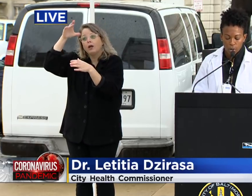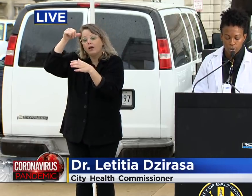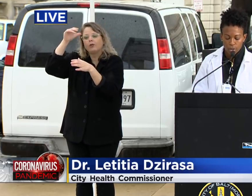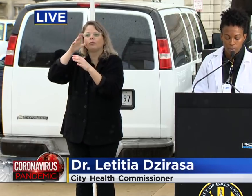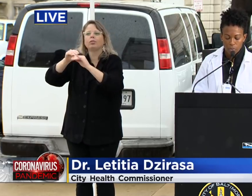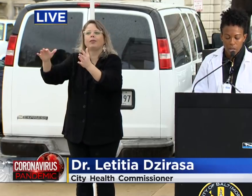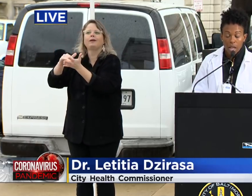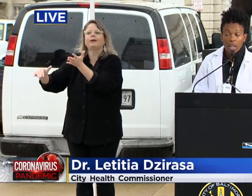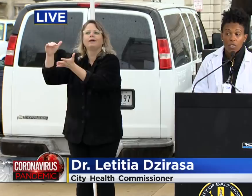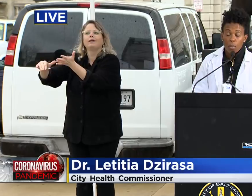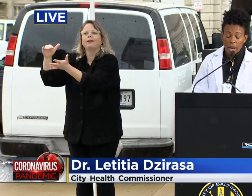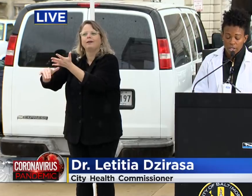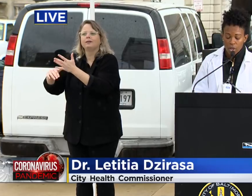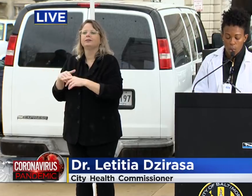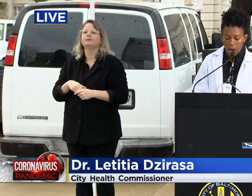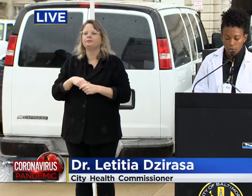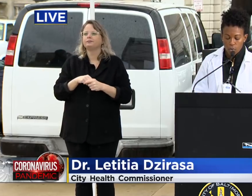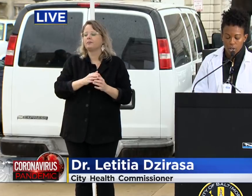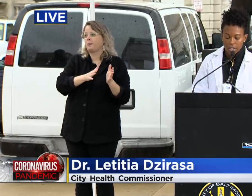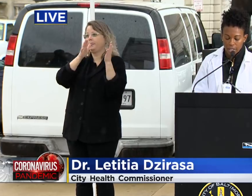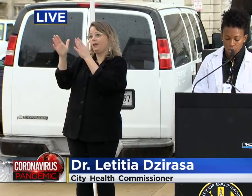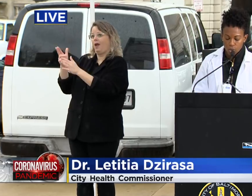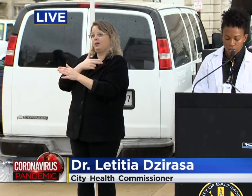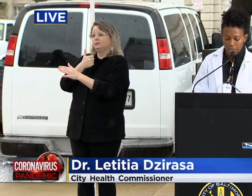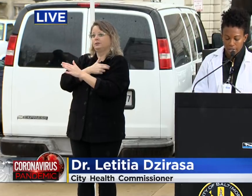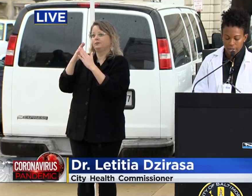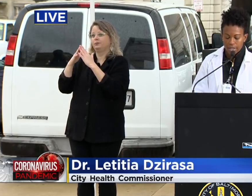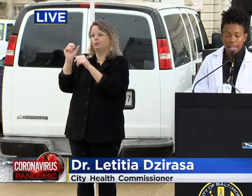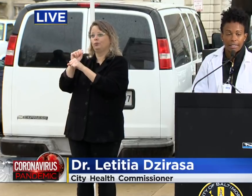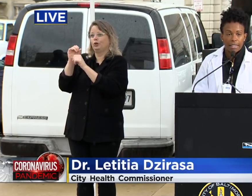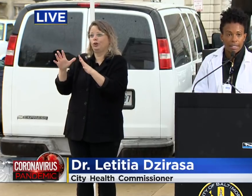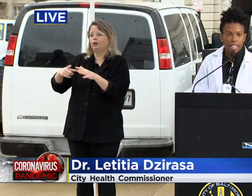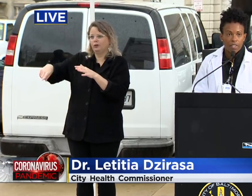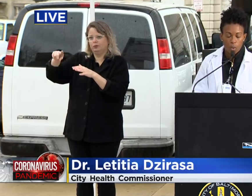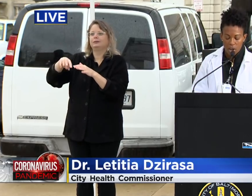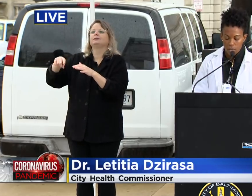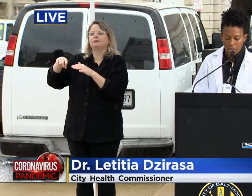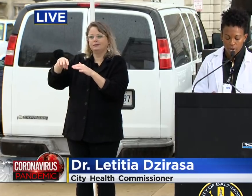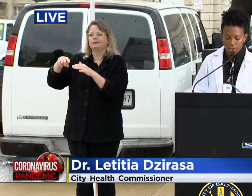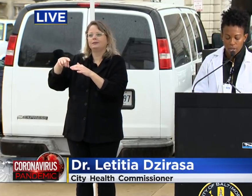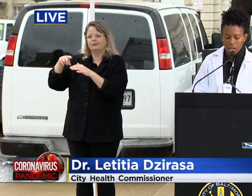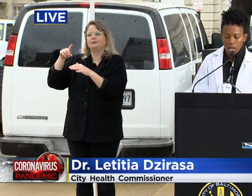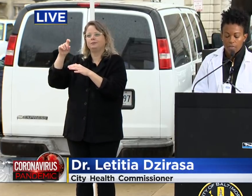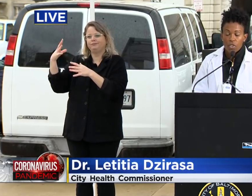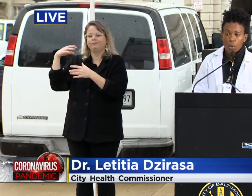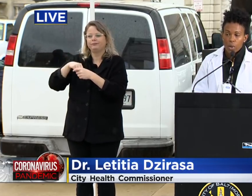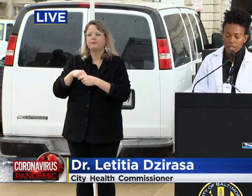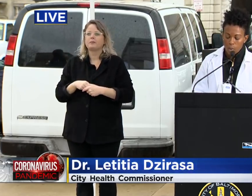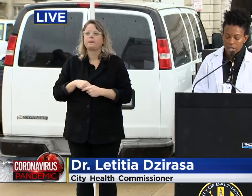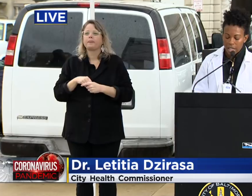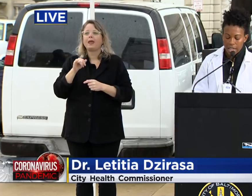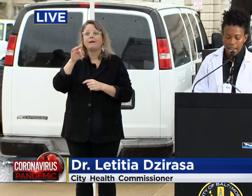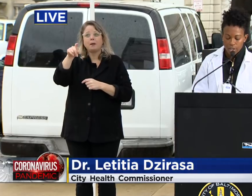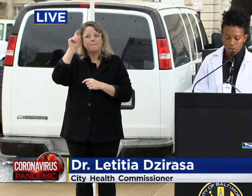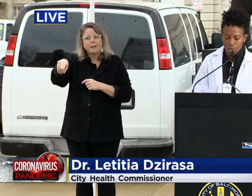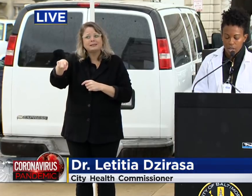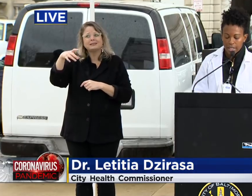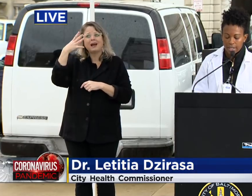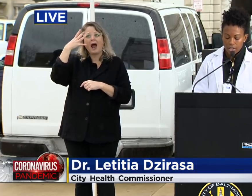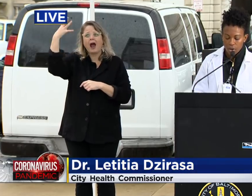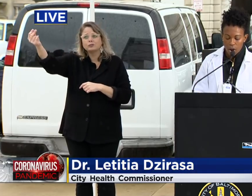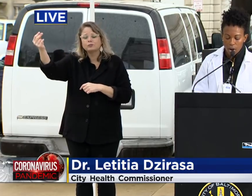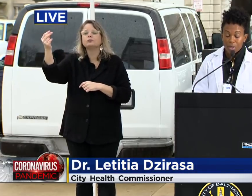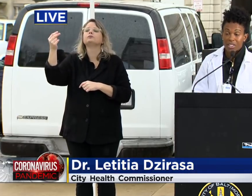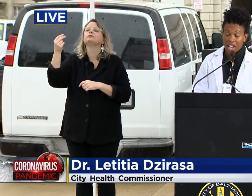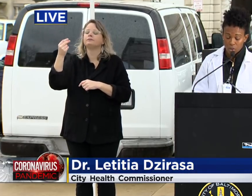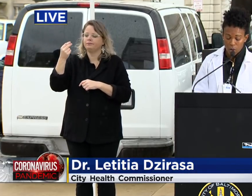healthcare workers. If you must go out for an essential reason, stay at least 6 feet away from others. If you and someone standing next to you can